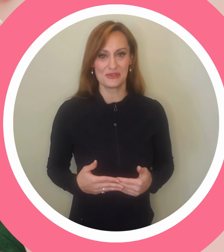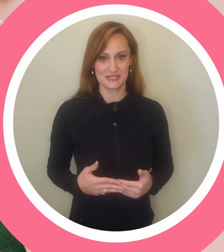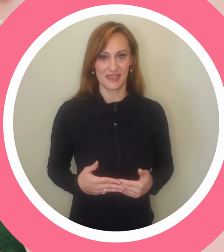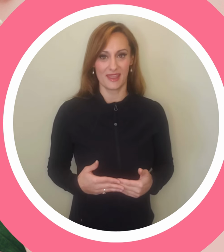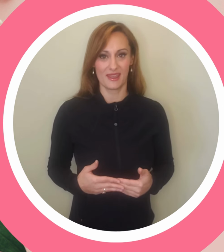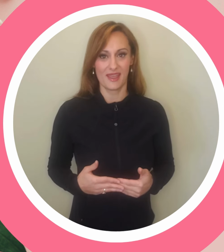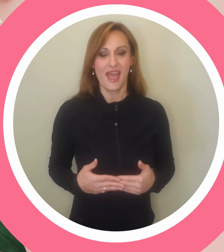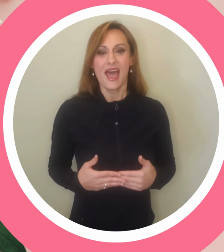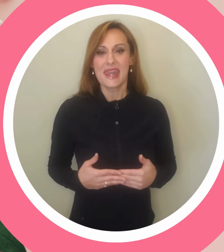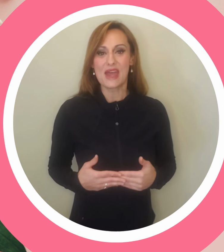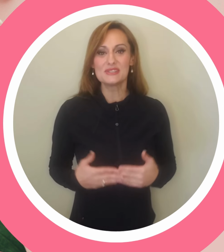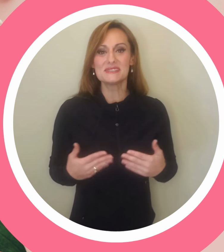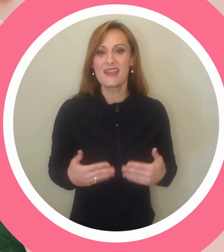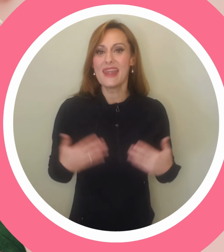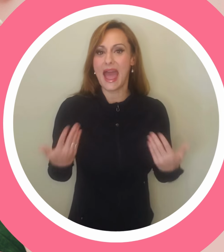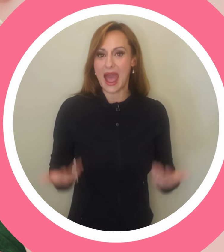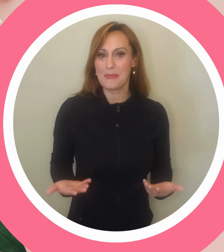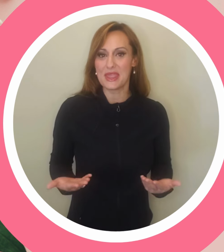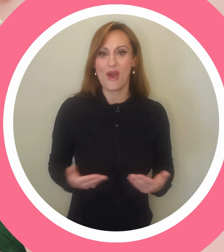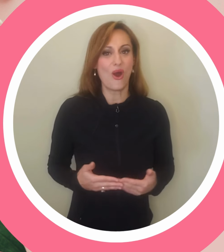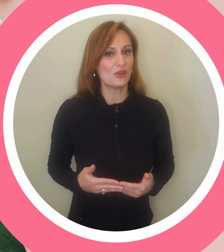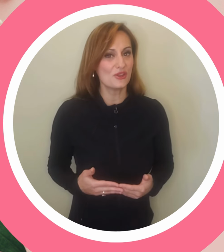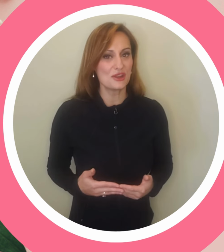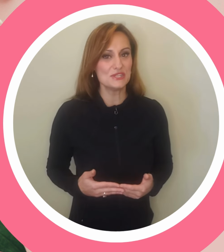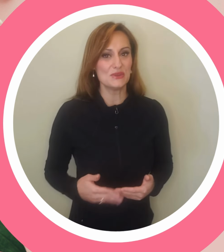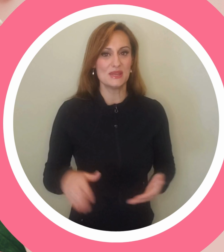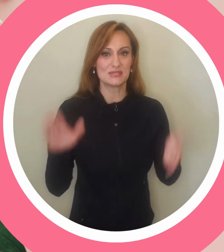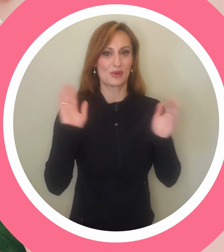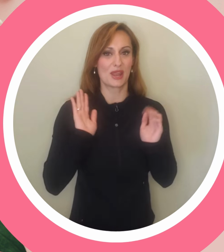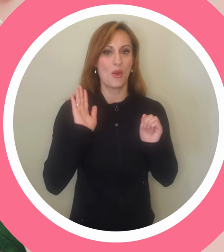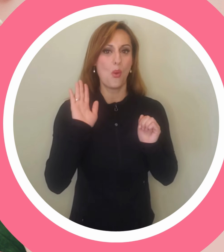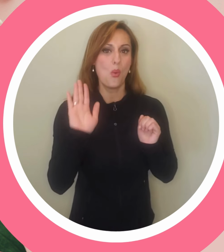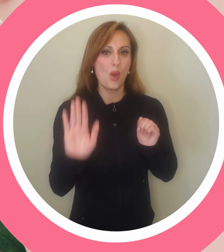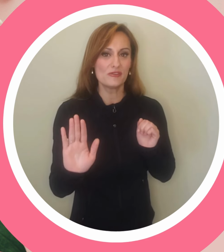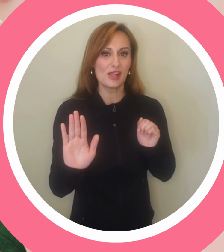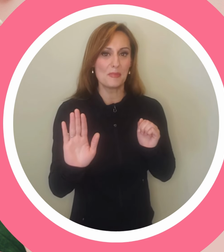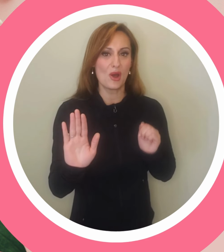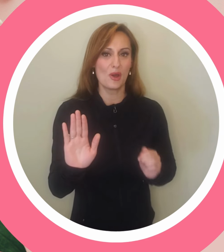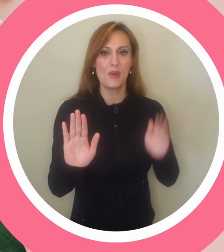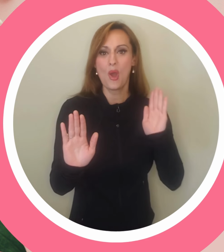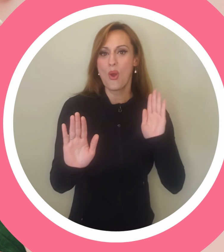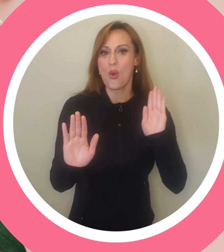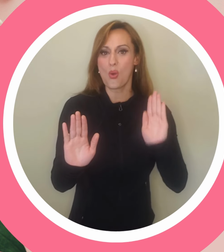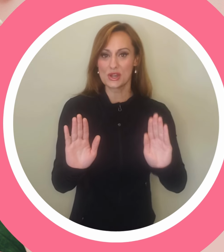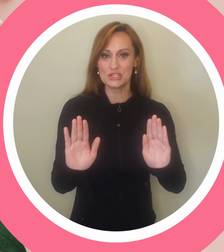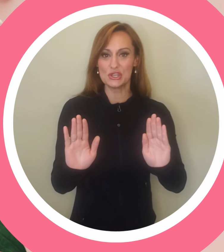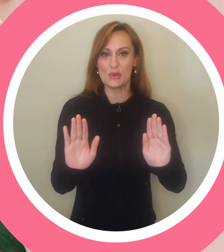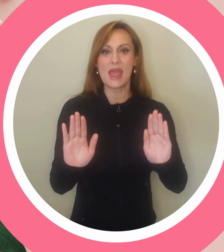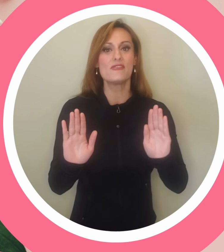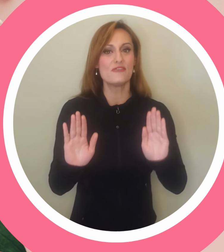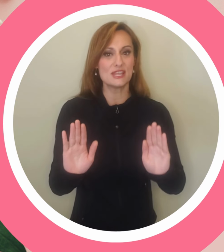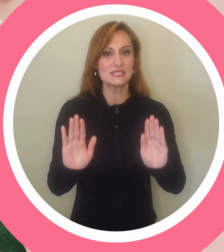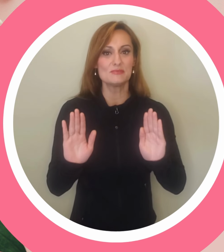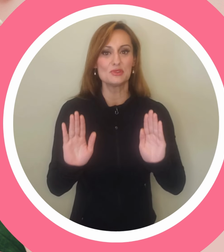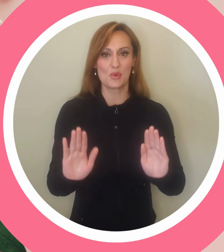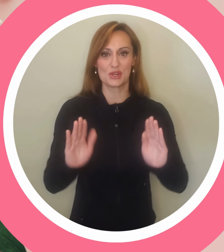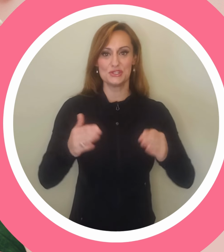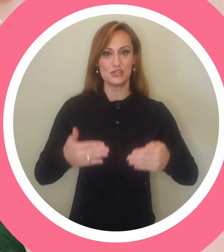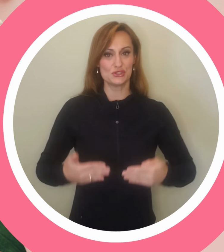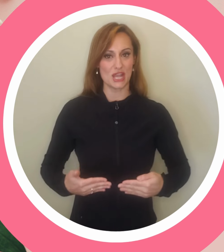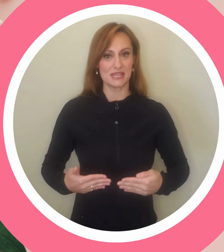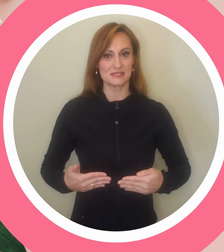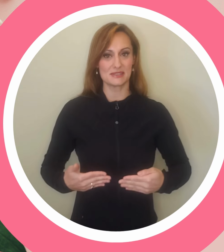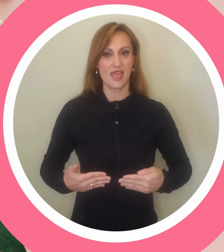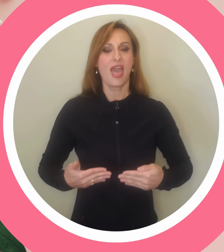Happy Mother's Day. Now to sign happy, all you gotta do is bring one flat palm or two and face them